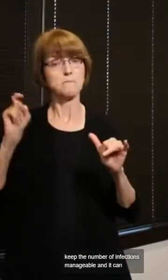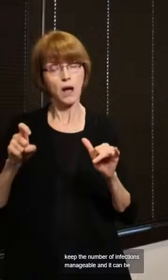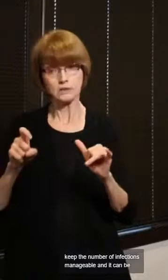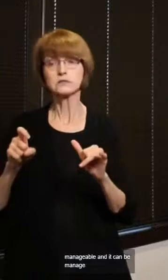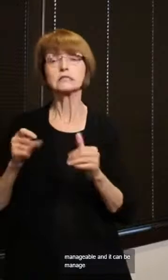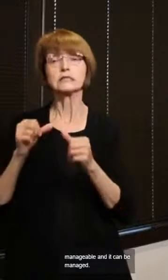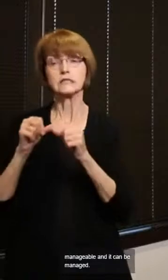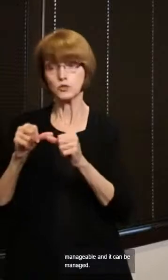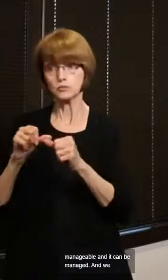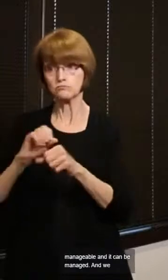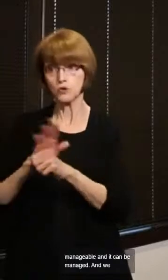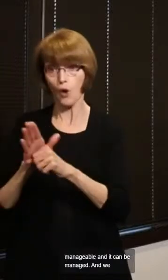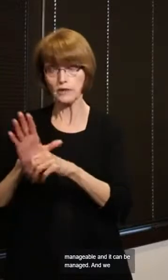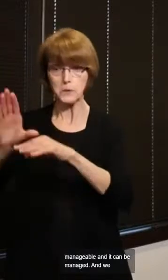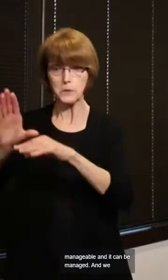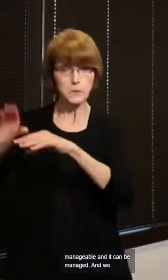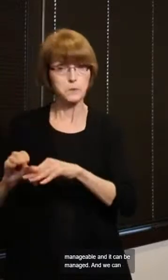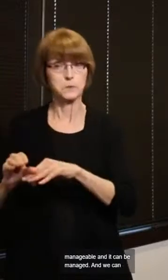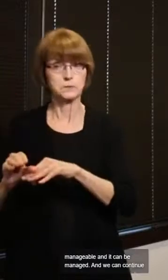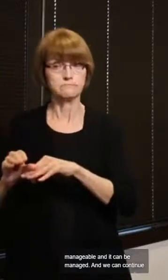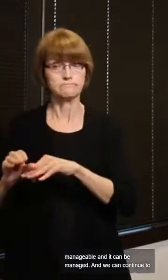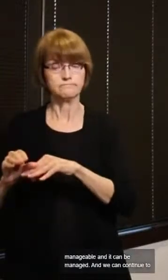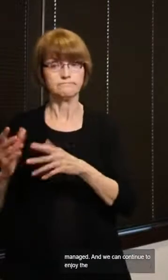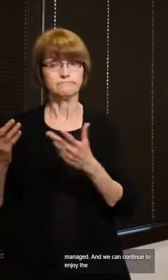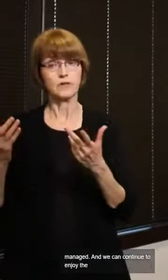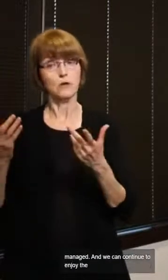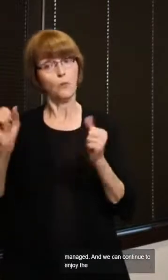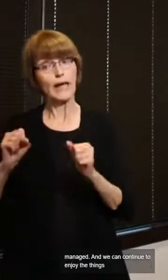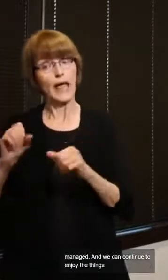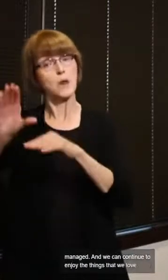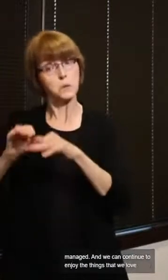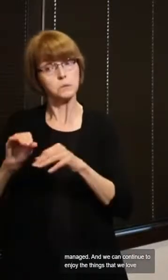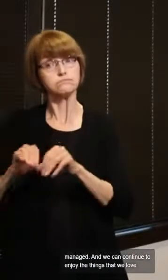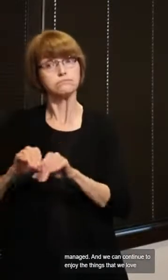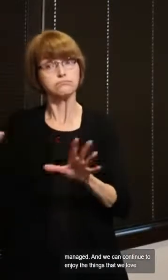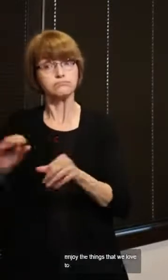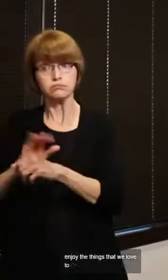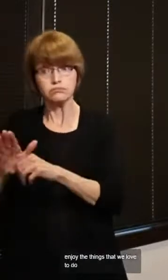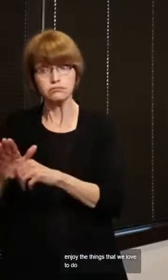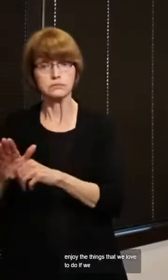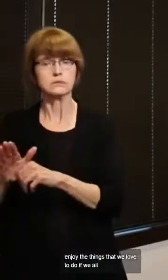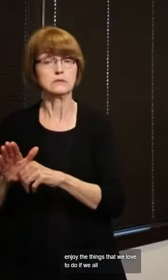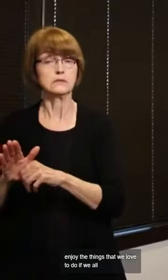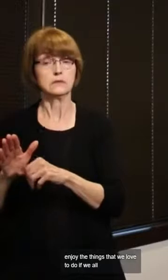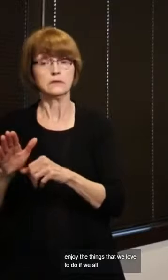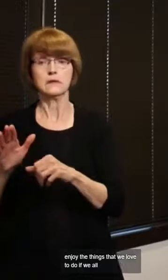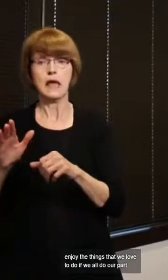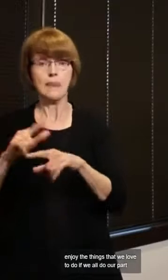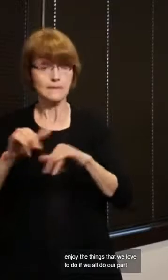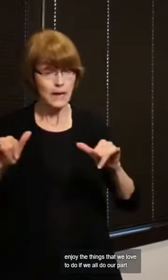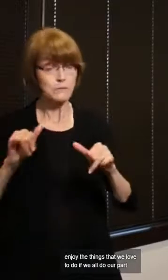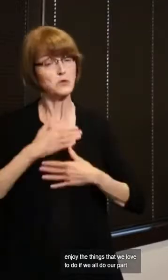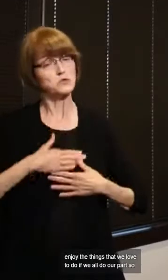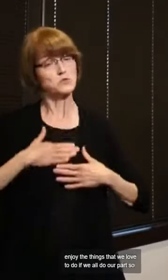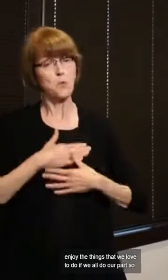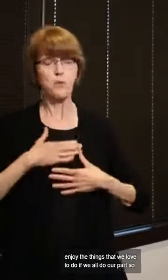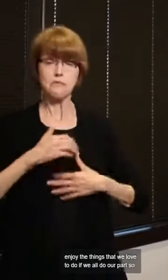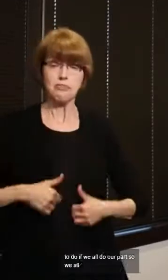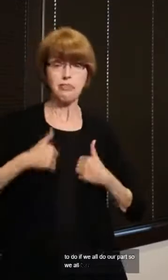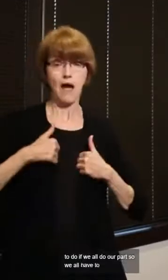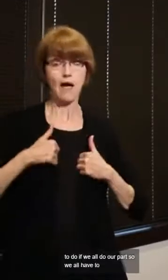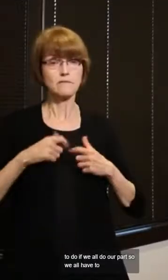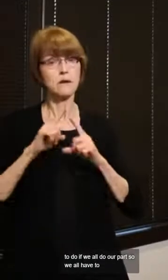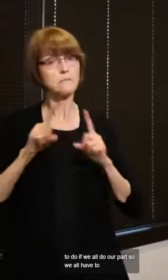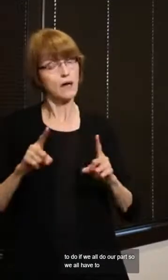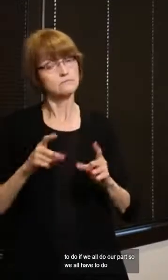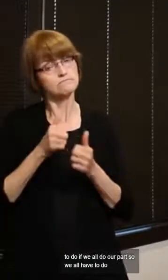be manageable, and we can continue to enjoy the things that we love to do if we all do our part. So we all have to do